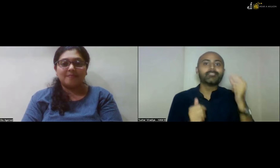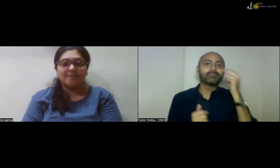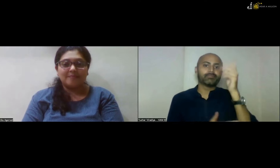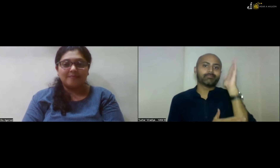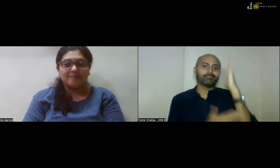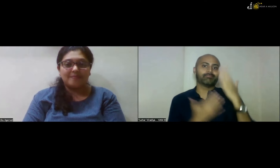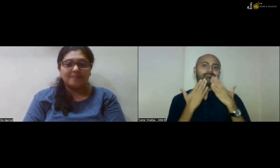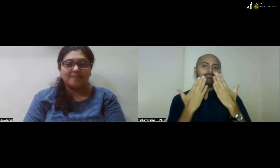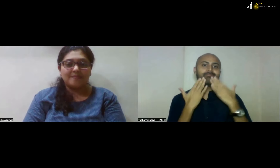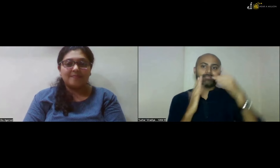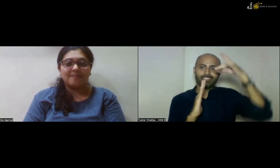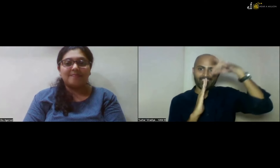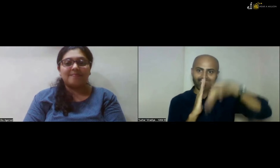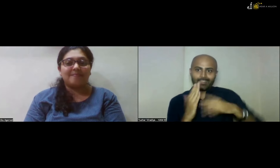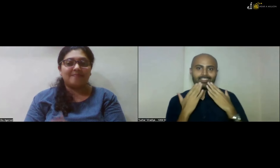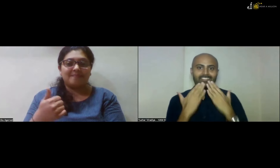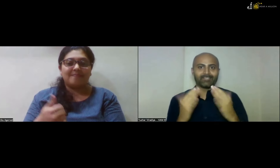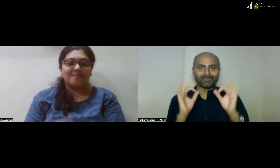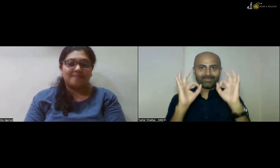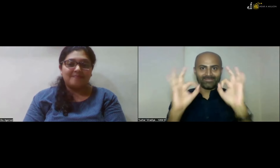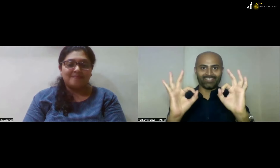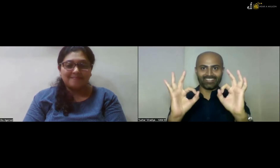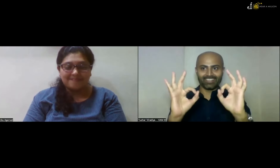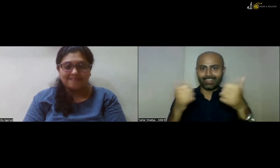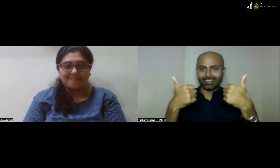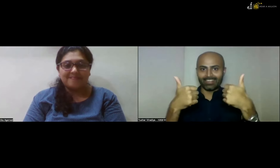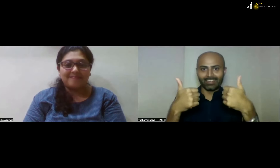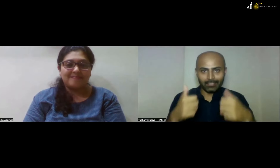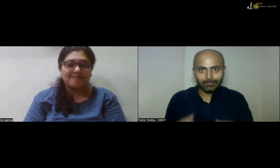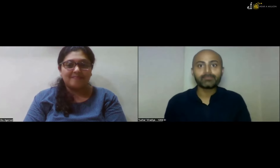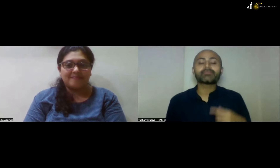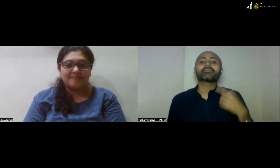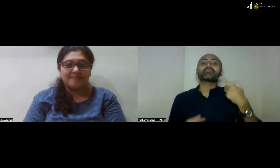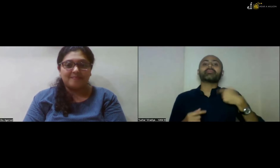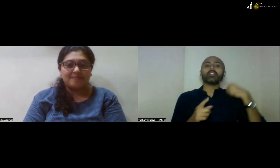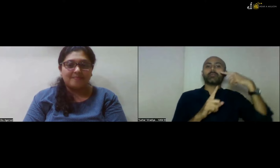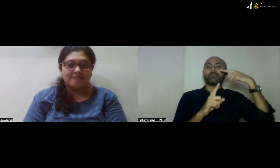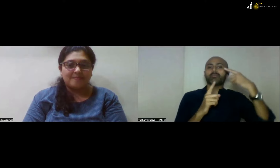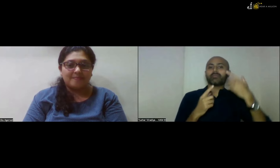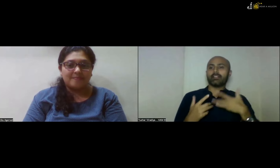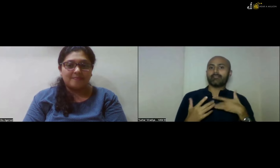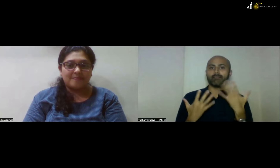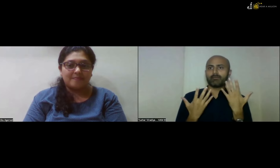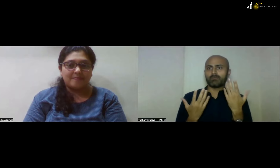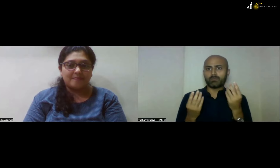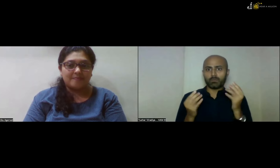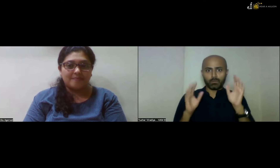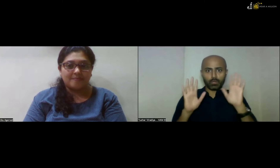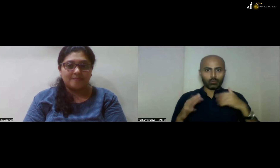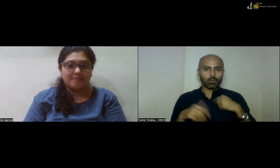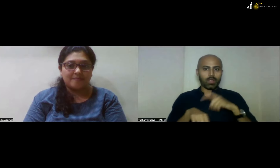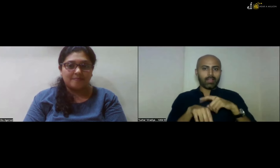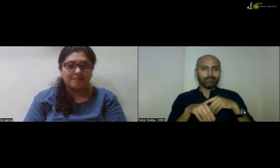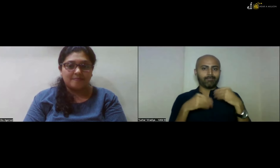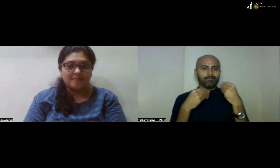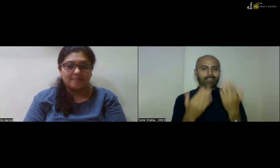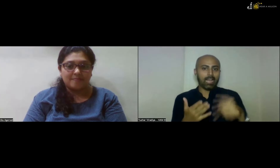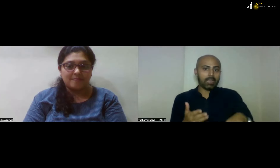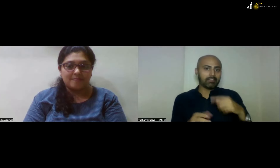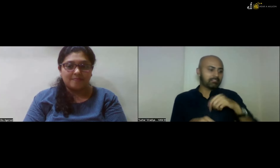I think situation will get better in the future. But thank you so much, Kanika. Thank you. Detailed presentation.